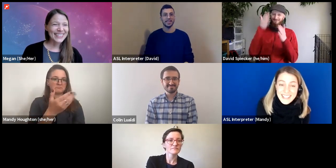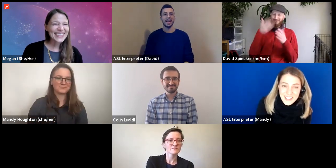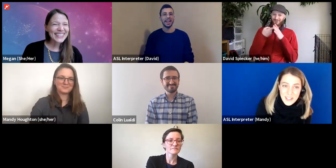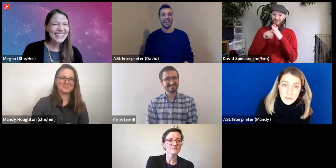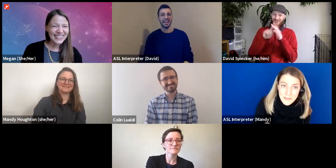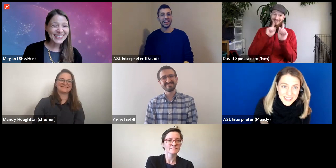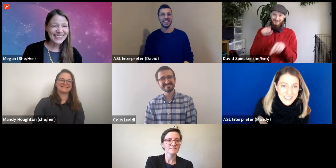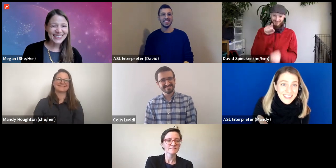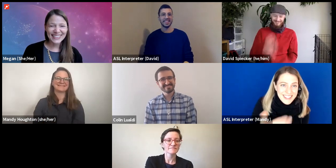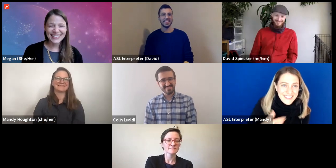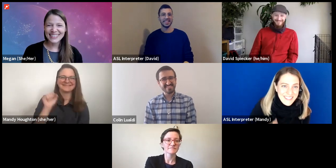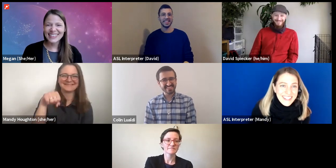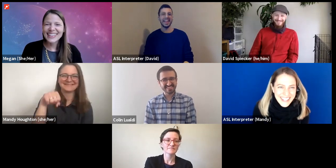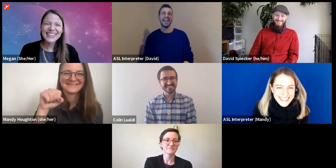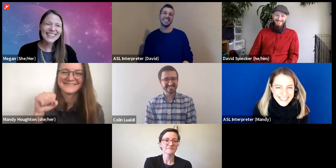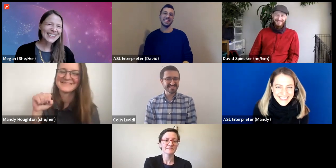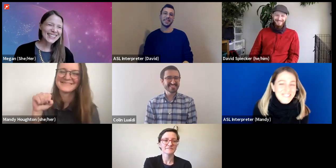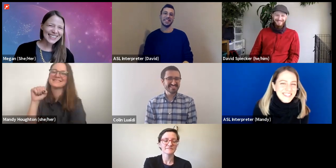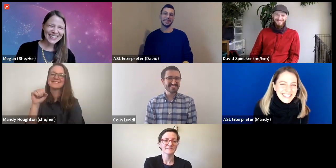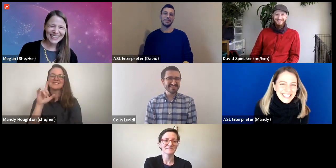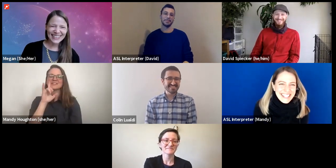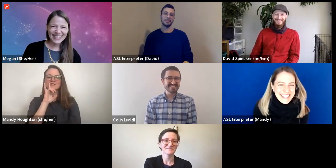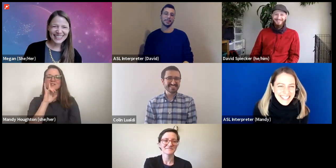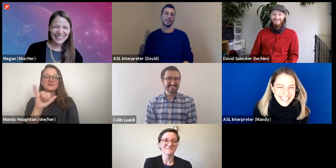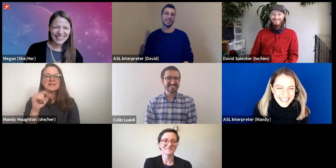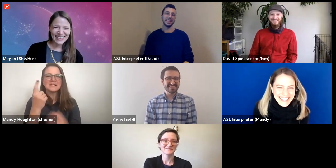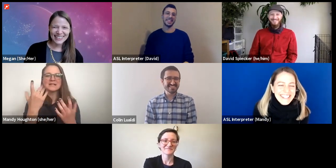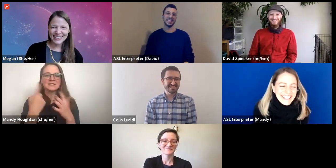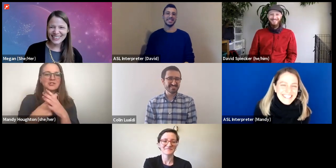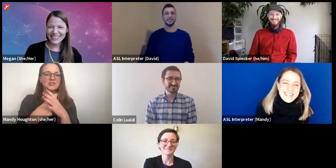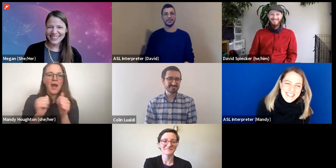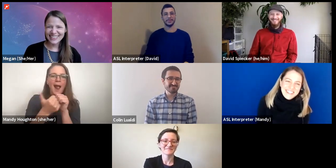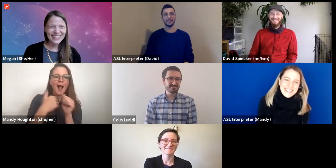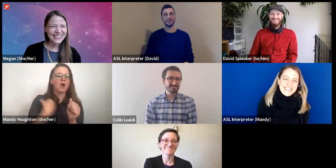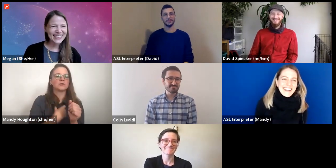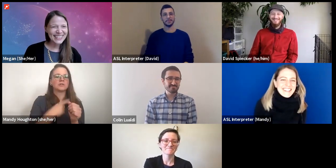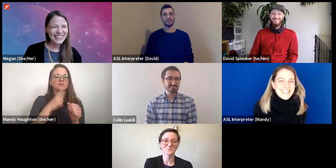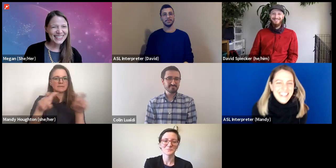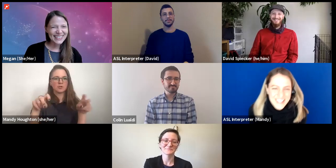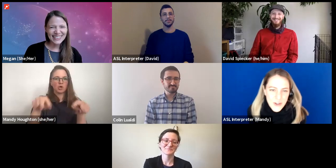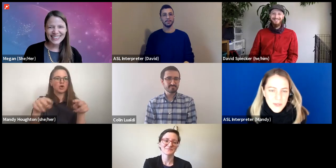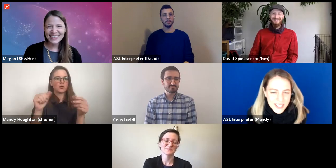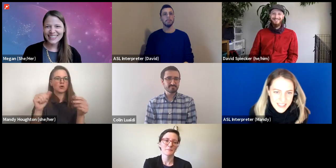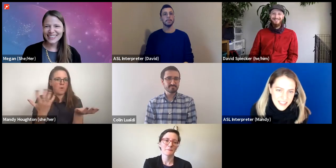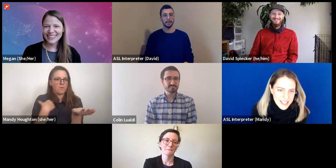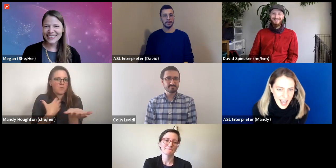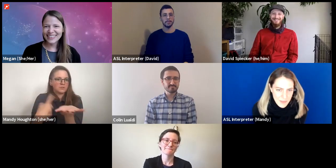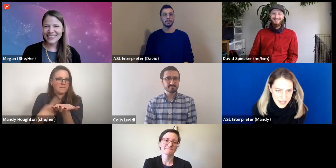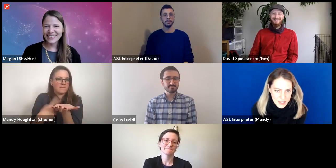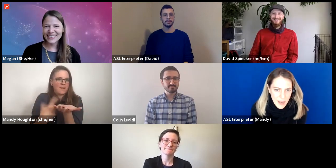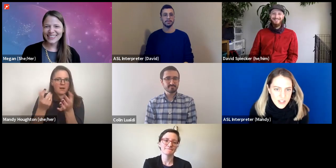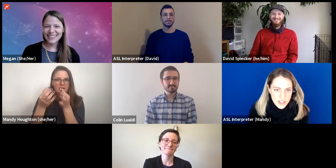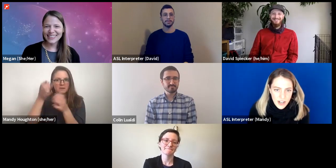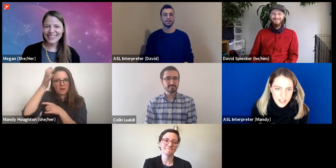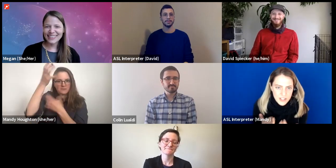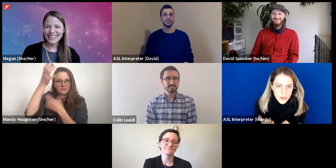I can take the, oh, unless you'd I like to, think David, go ahead. I think Mandy's the best person to take this. Sure, I can start. So really this